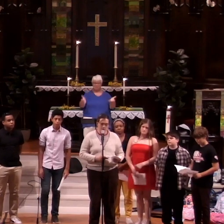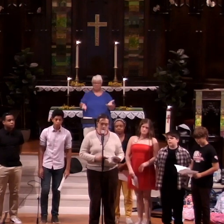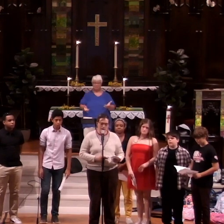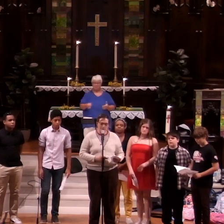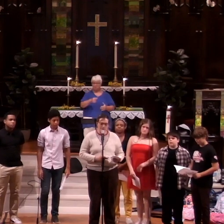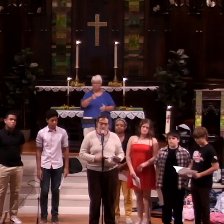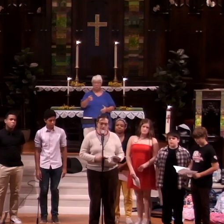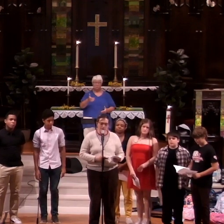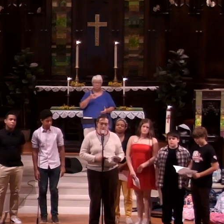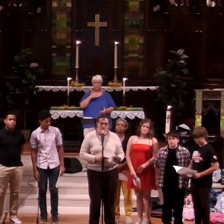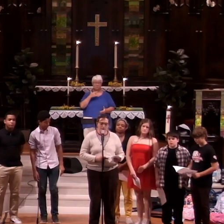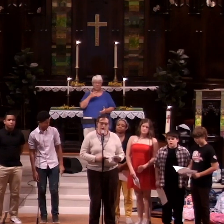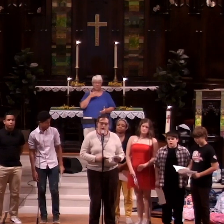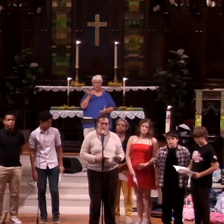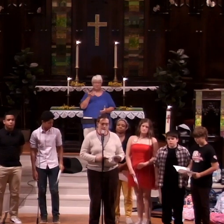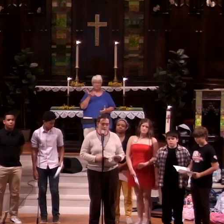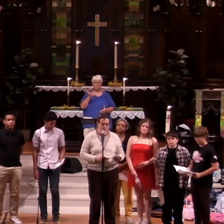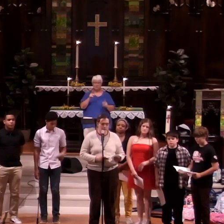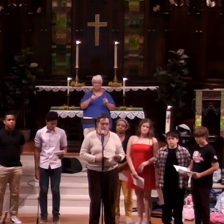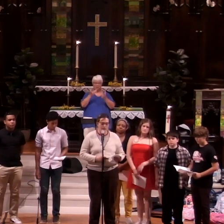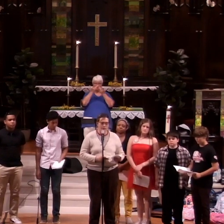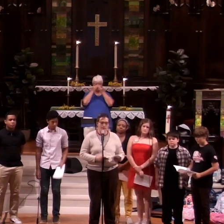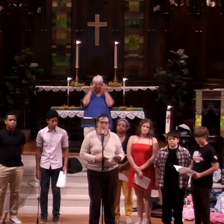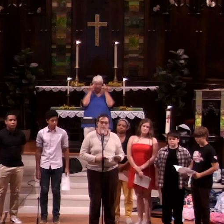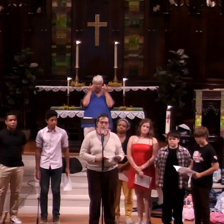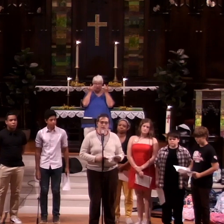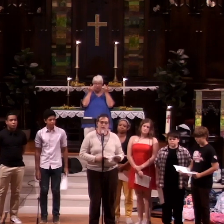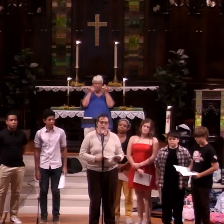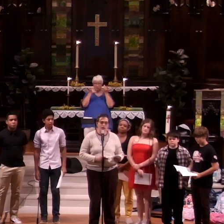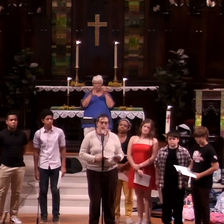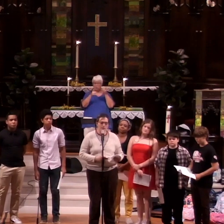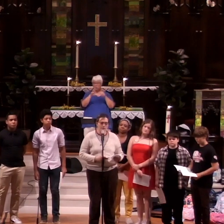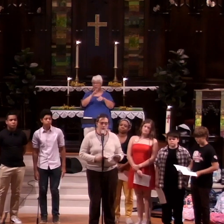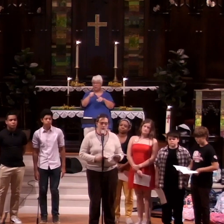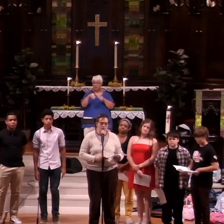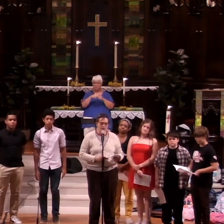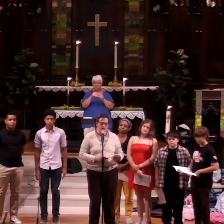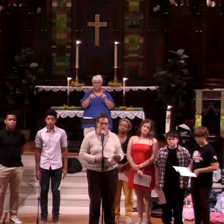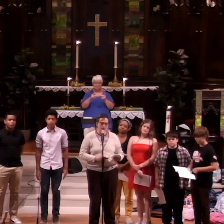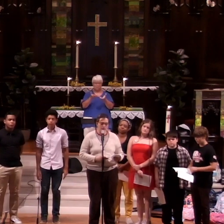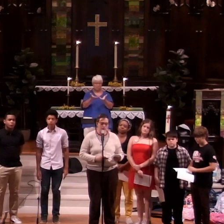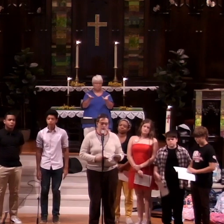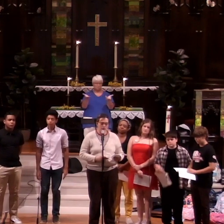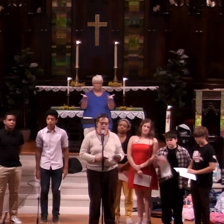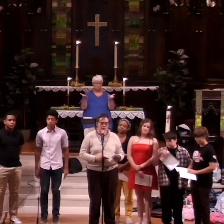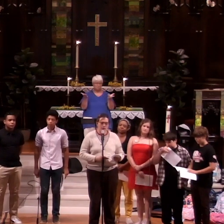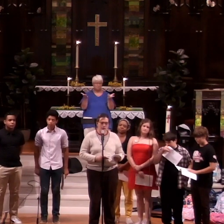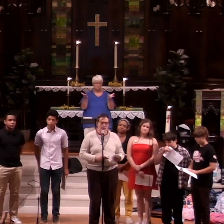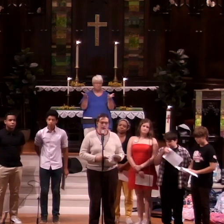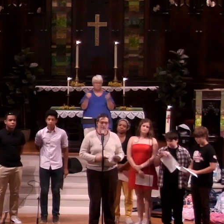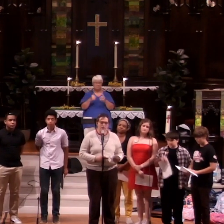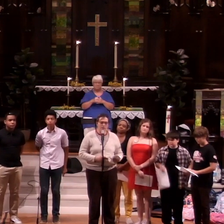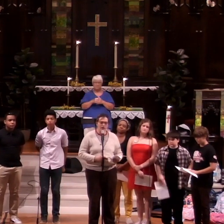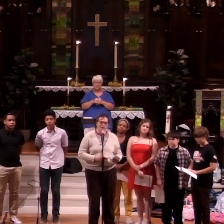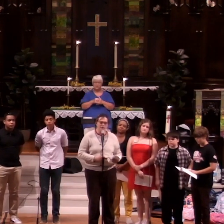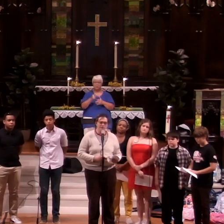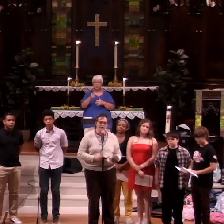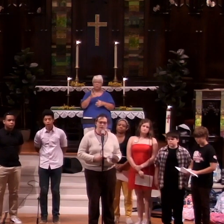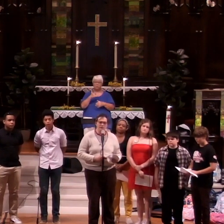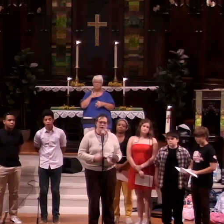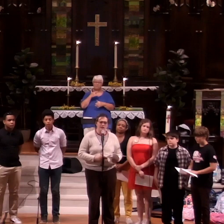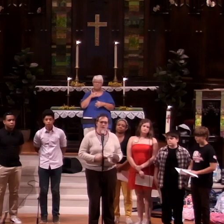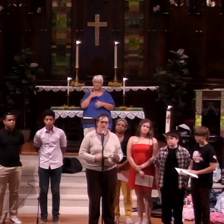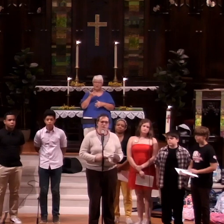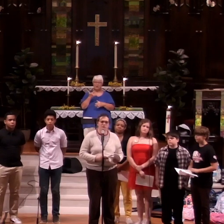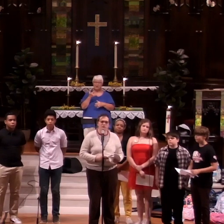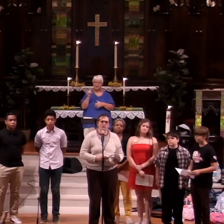Have you ever felt forgotten in the middle of nowhere? Have you ever